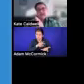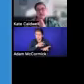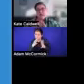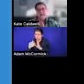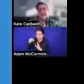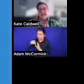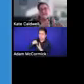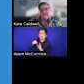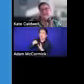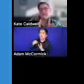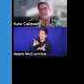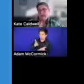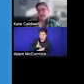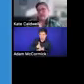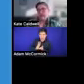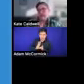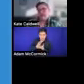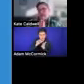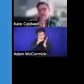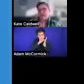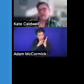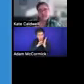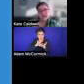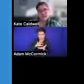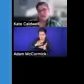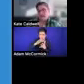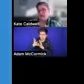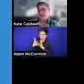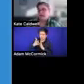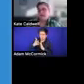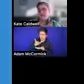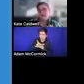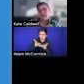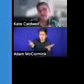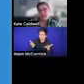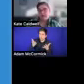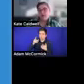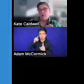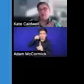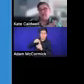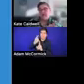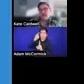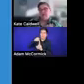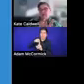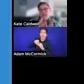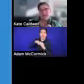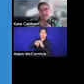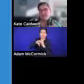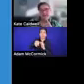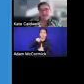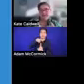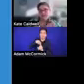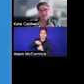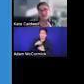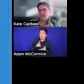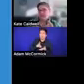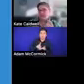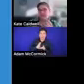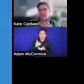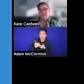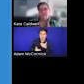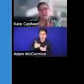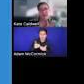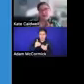access categories systematically can misrecognize and underprotect people whose lives are shaped by these